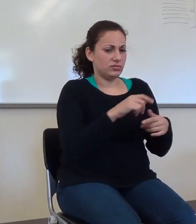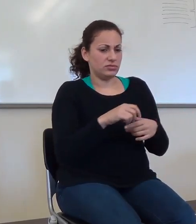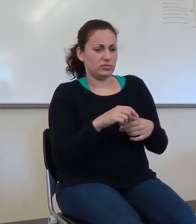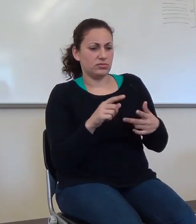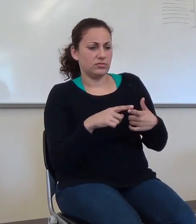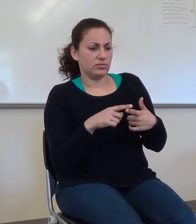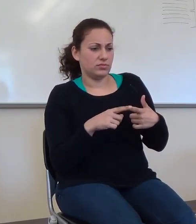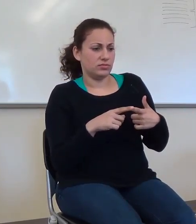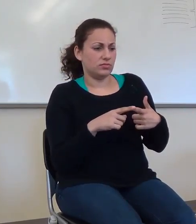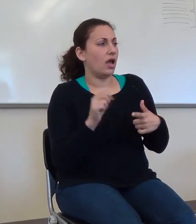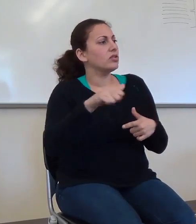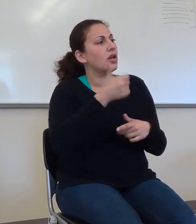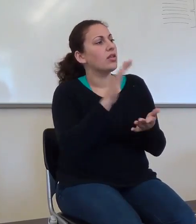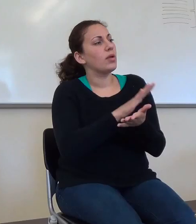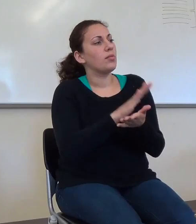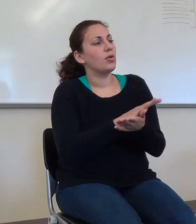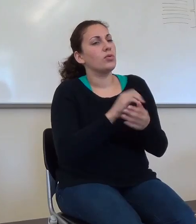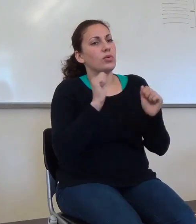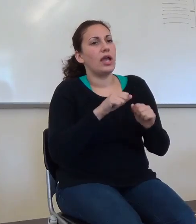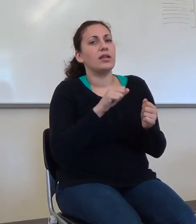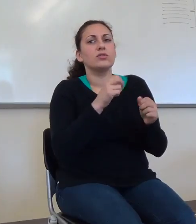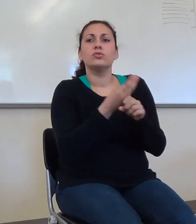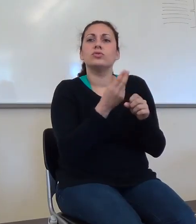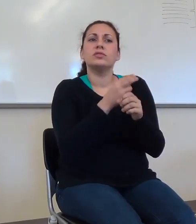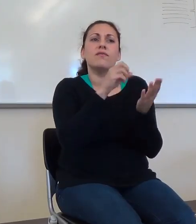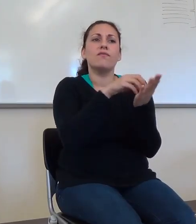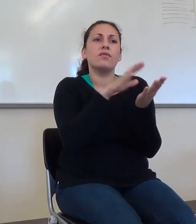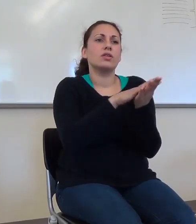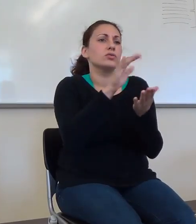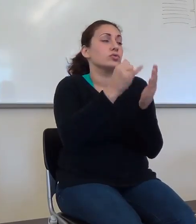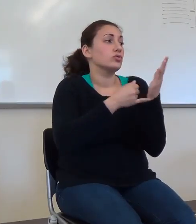use to fill in your journal. Does anyone know what I'm talking about?